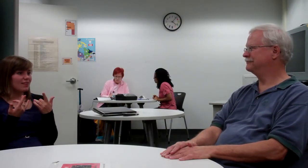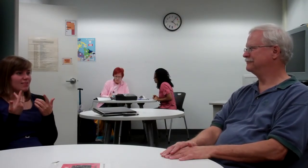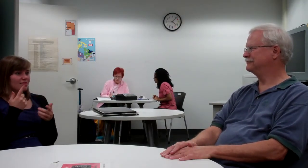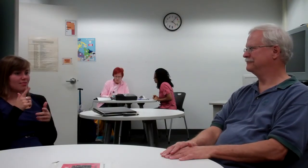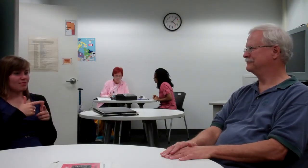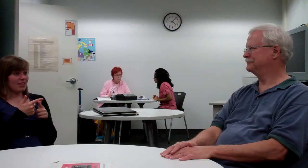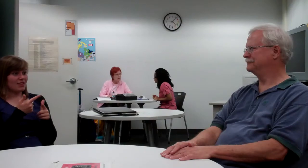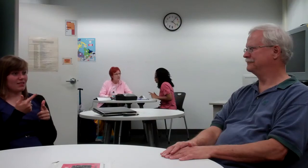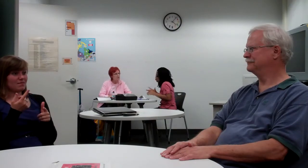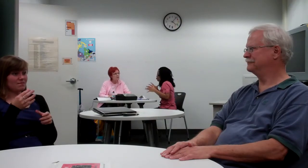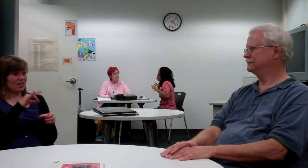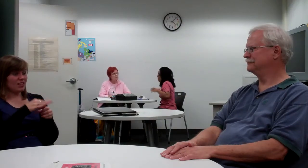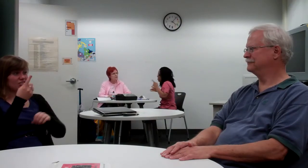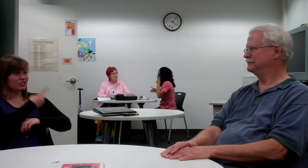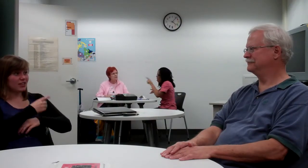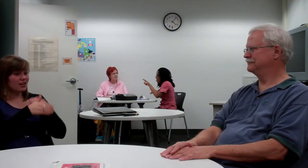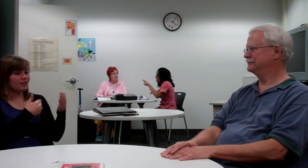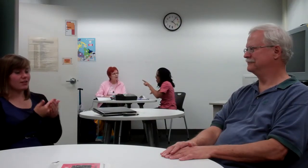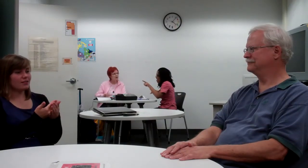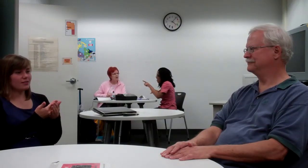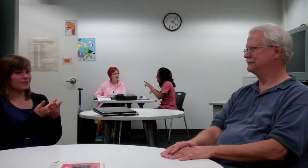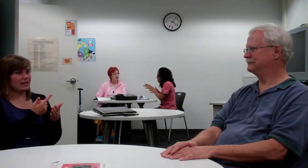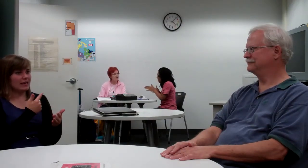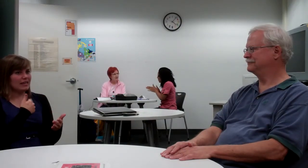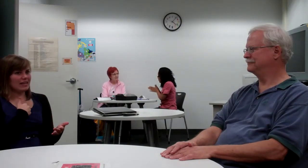around where it was time to vote, and I'm like, you know, I don't even know where to go to find